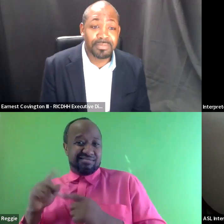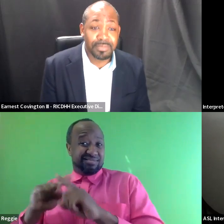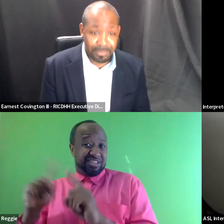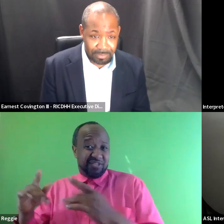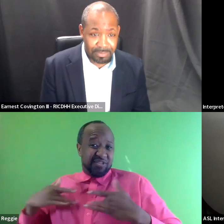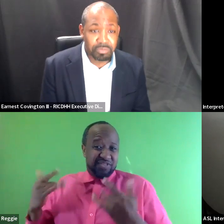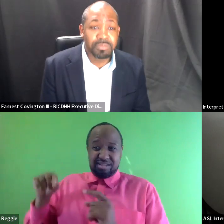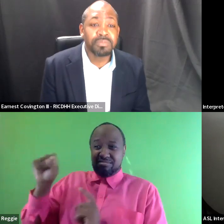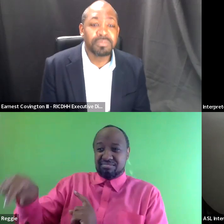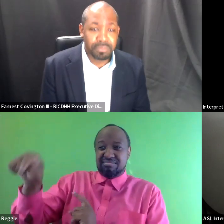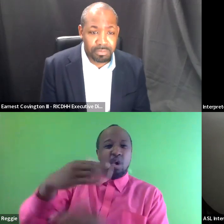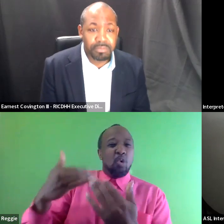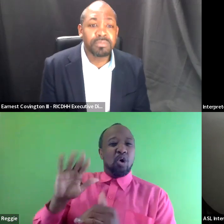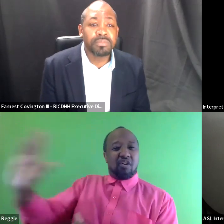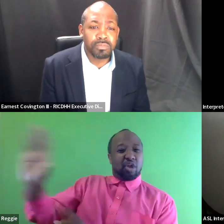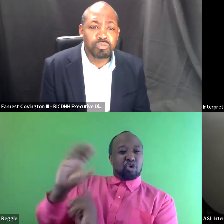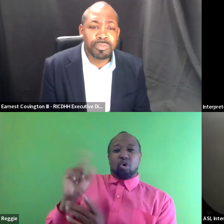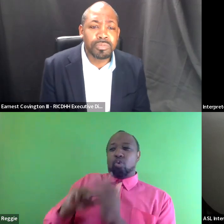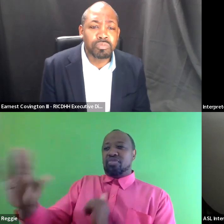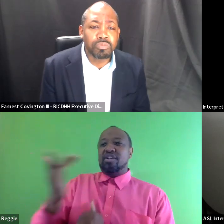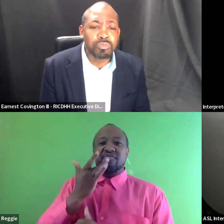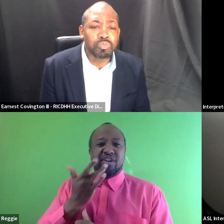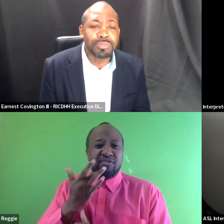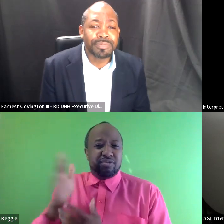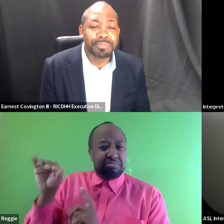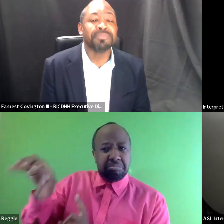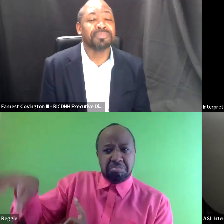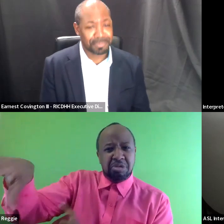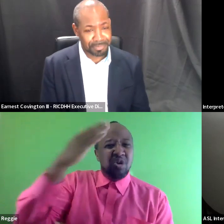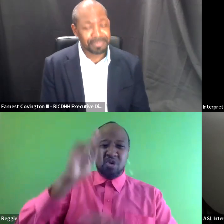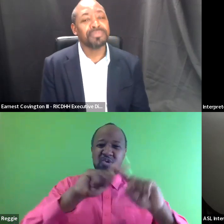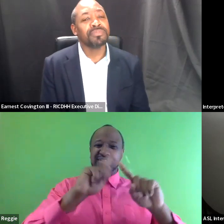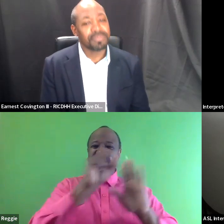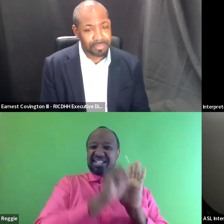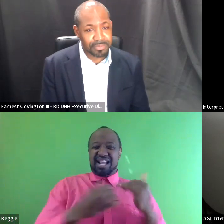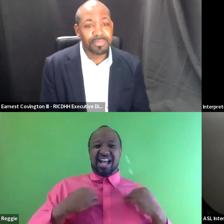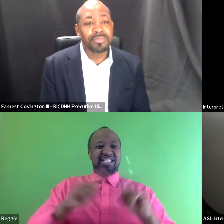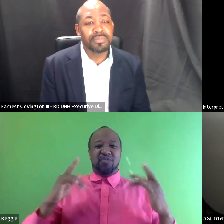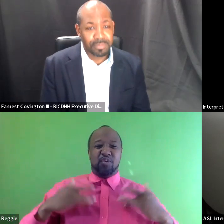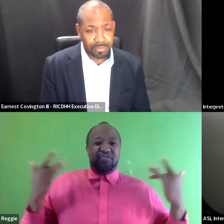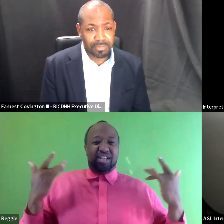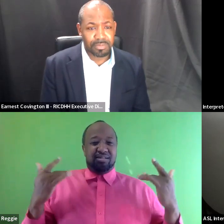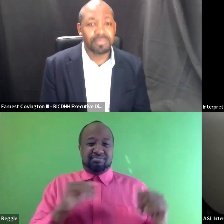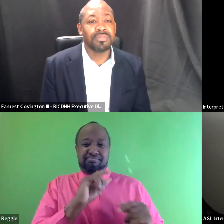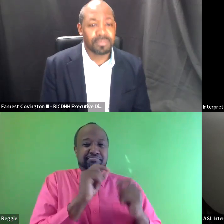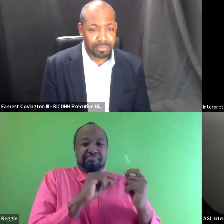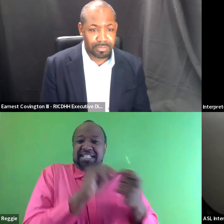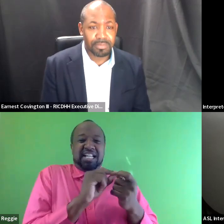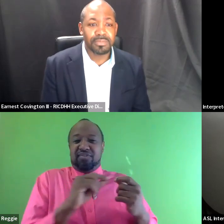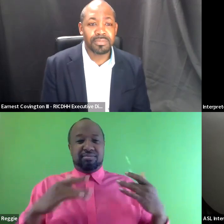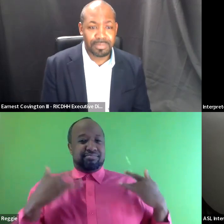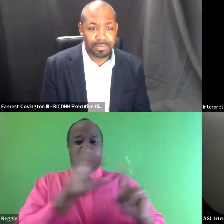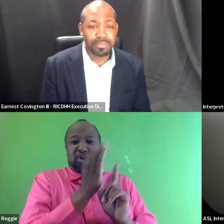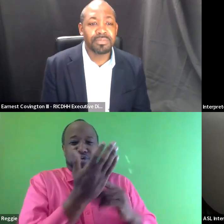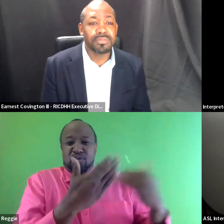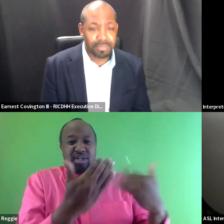new networks that work with different communities. Figure out, they'll know better what the culture and preferences are